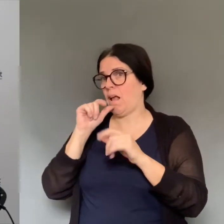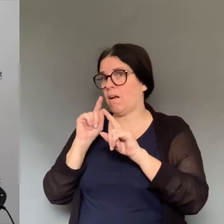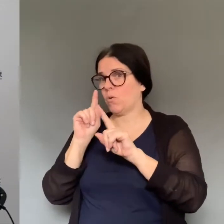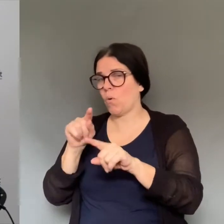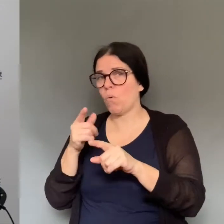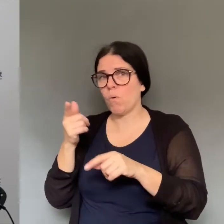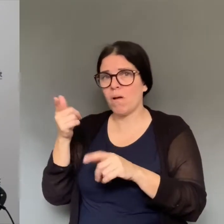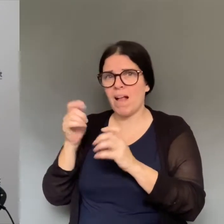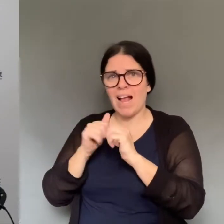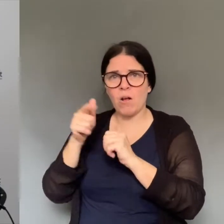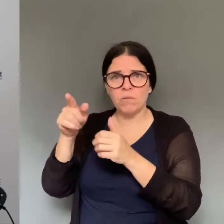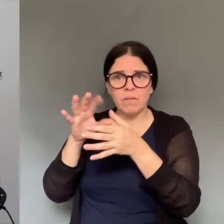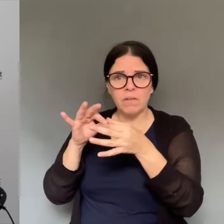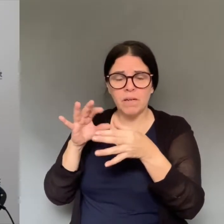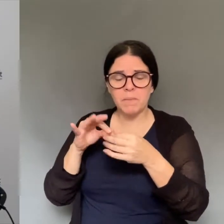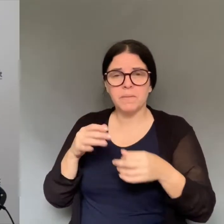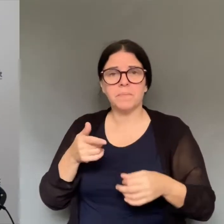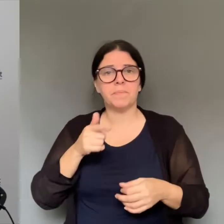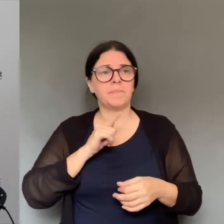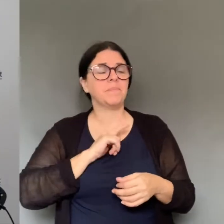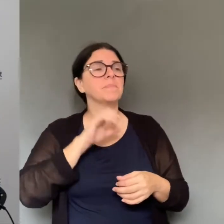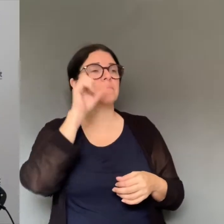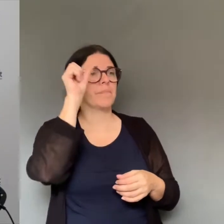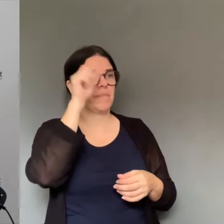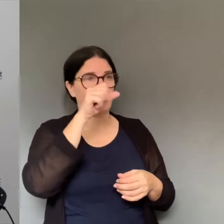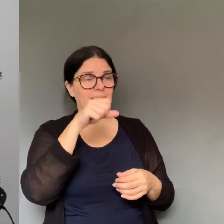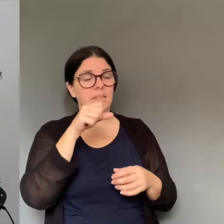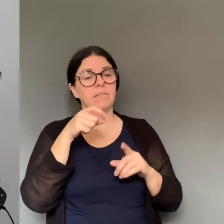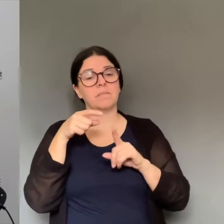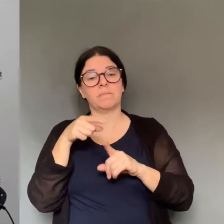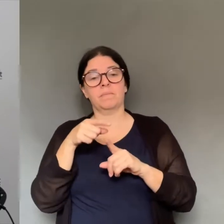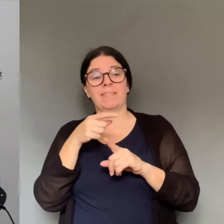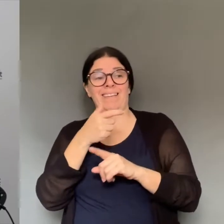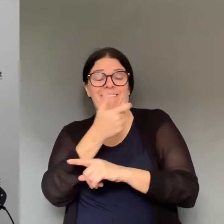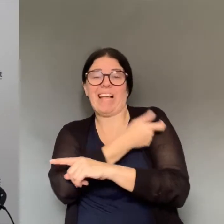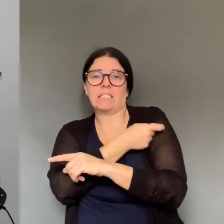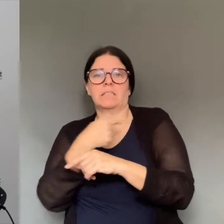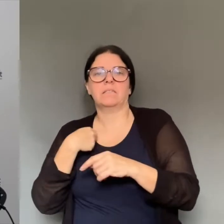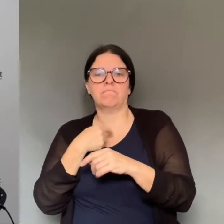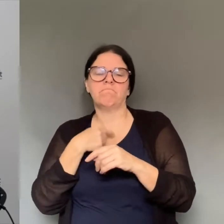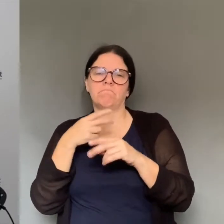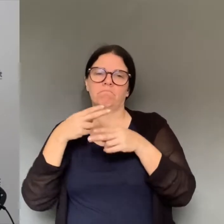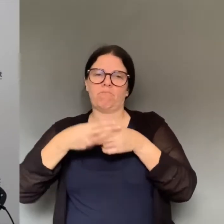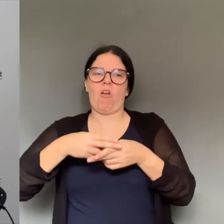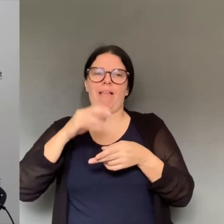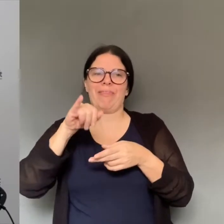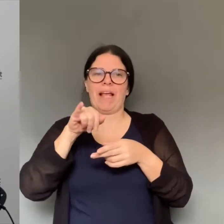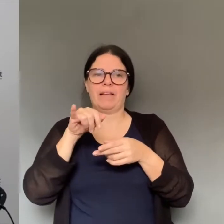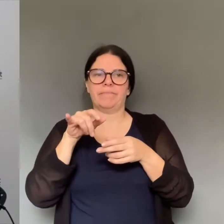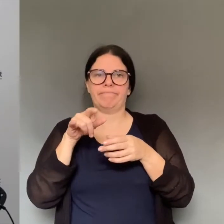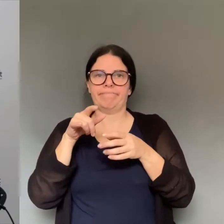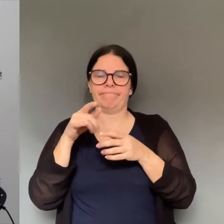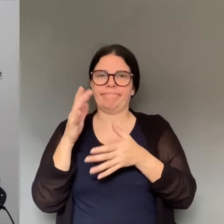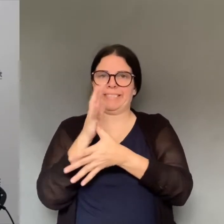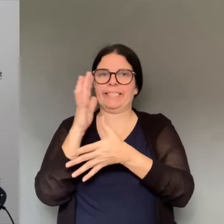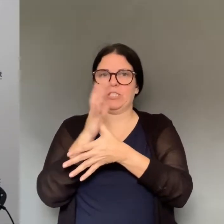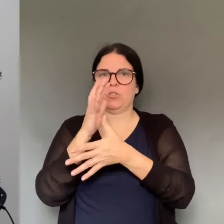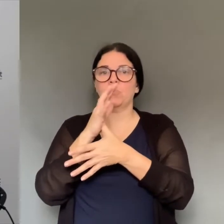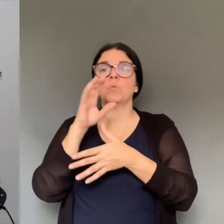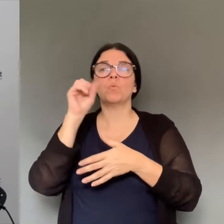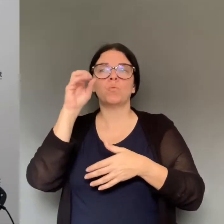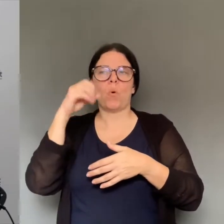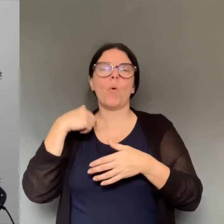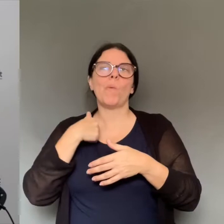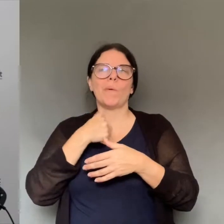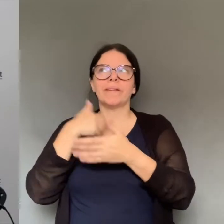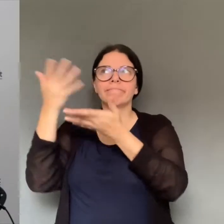Yes, pediatric vaccines, some of these vaccines are essential, and we have received guidance from the ministry as well, and